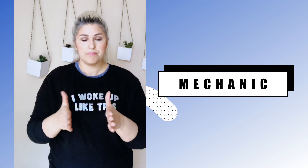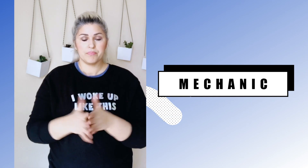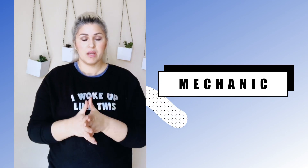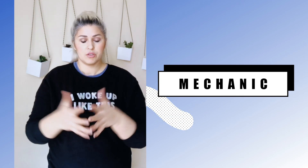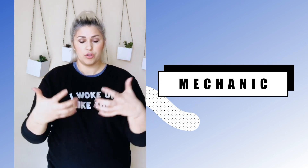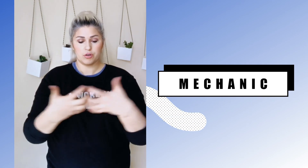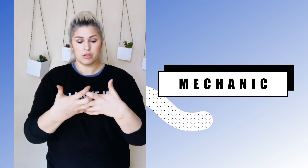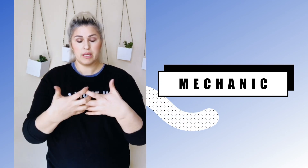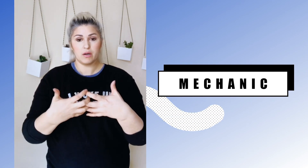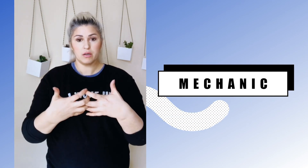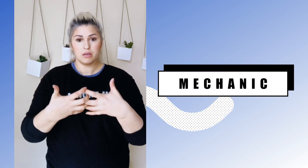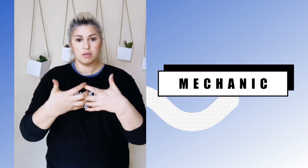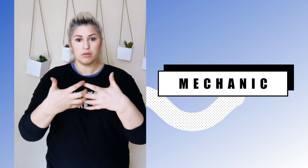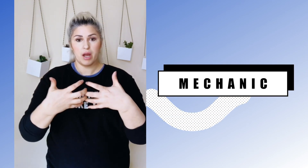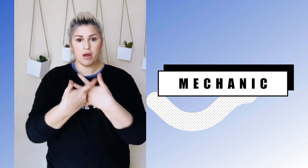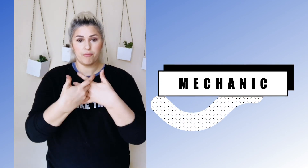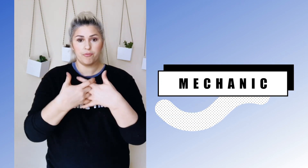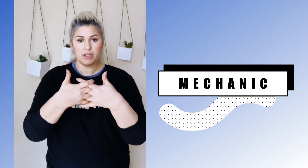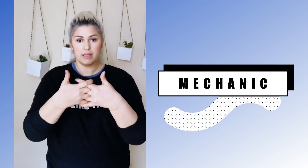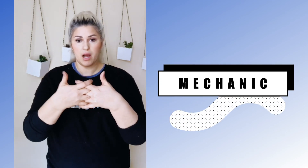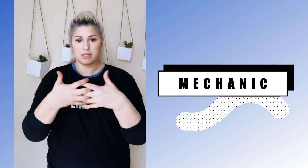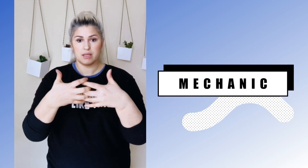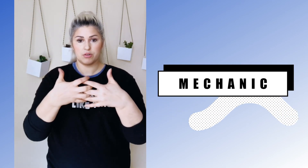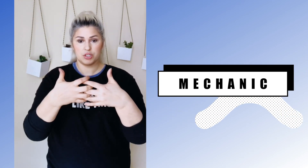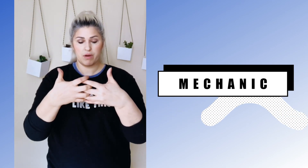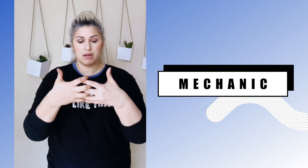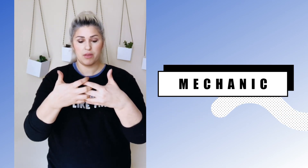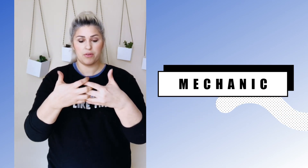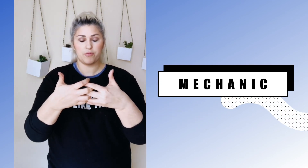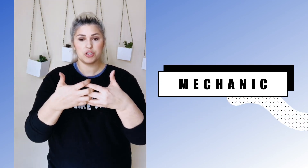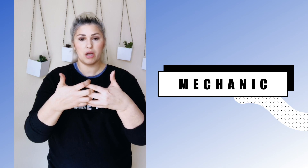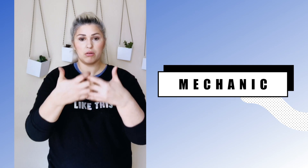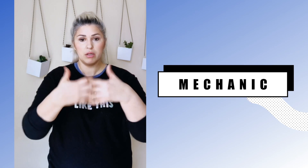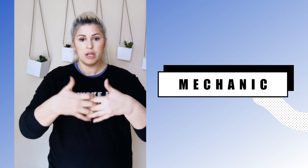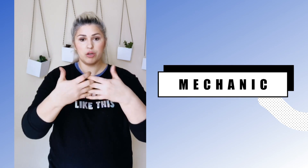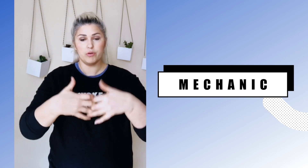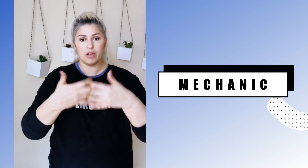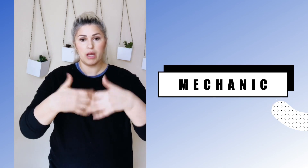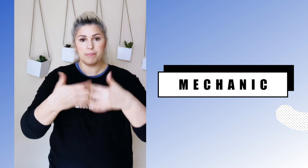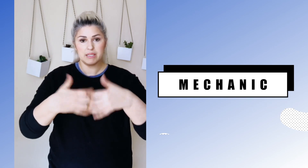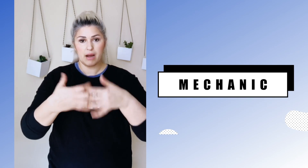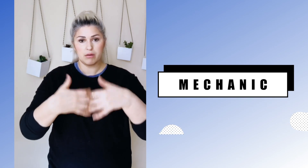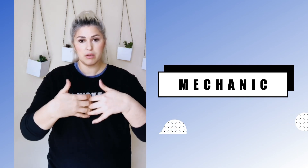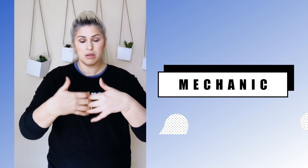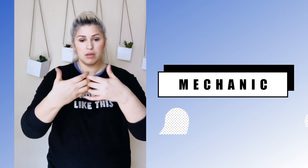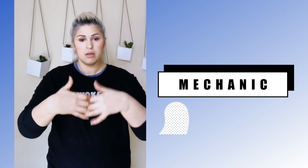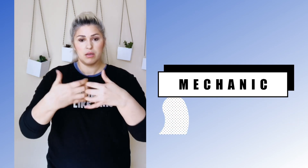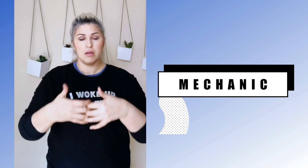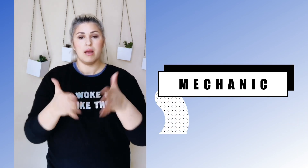Okay? So you're here, they're not fully locked in, they're just right here at the first knuckle, and you're moving it up and